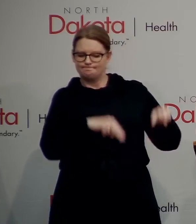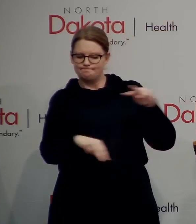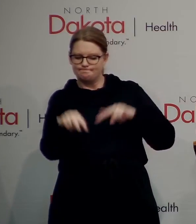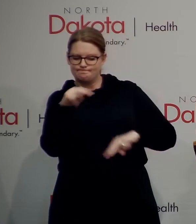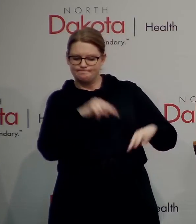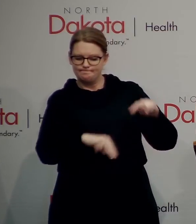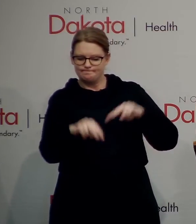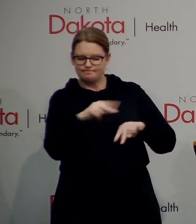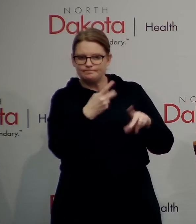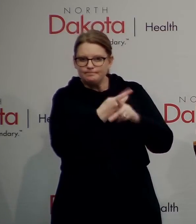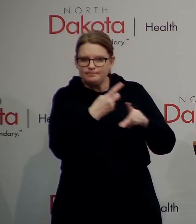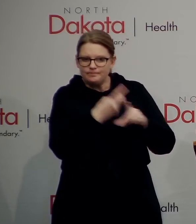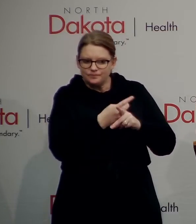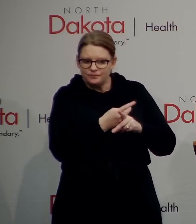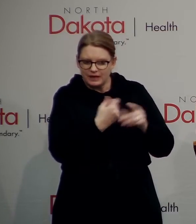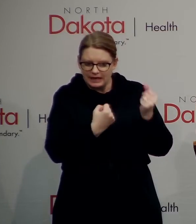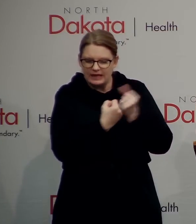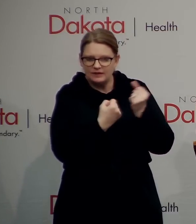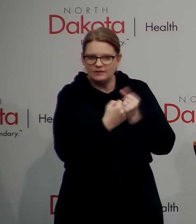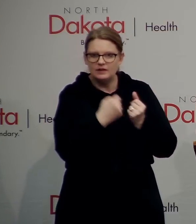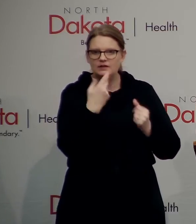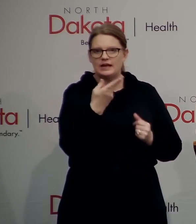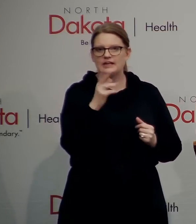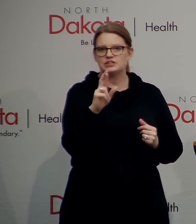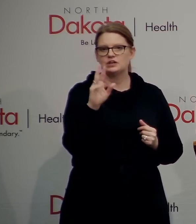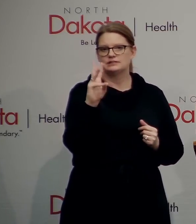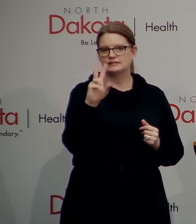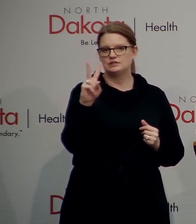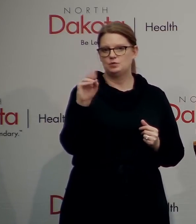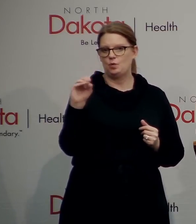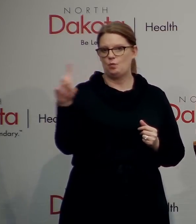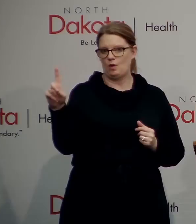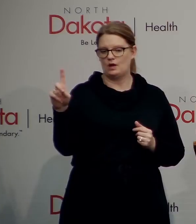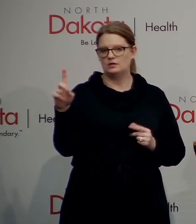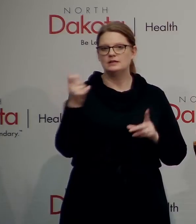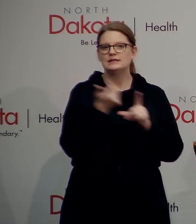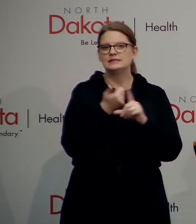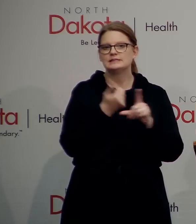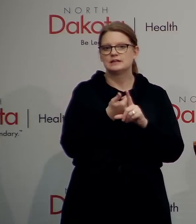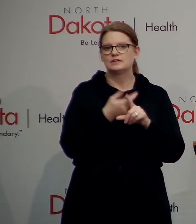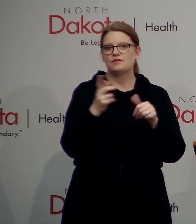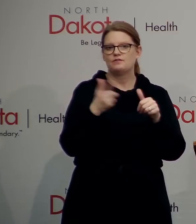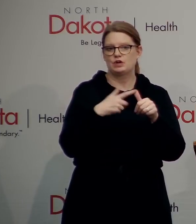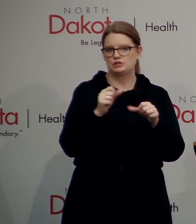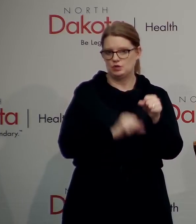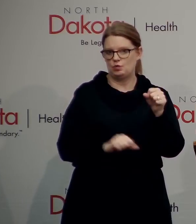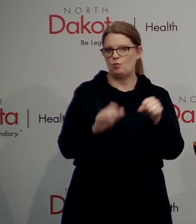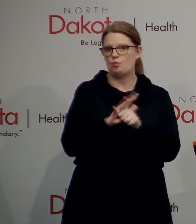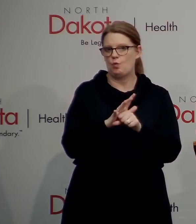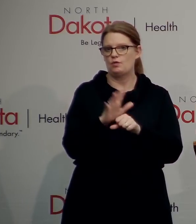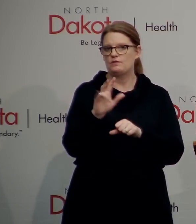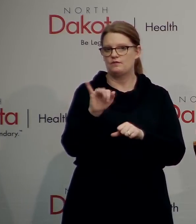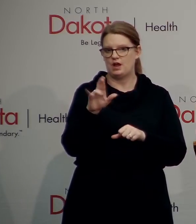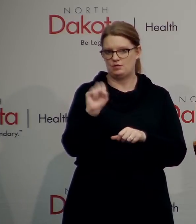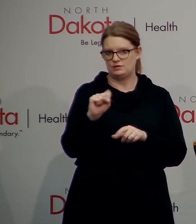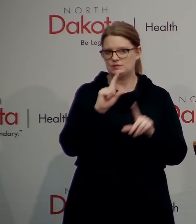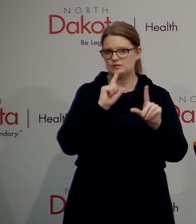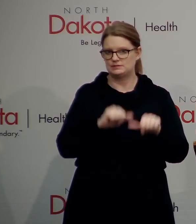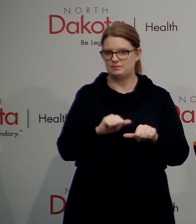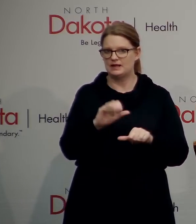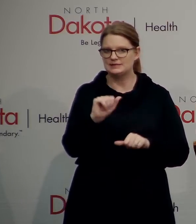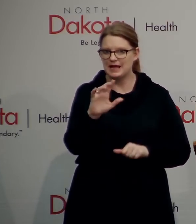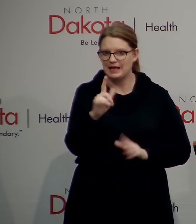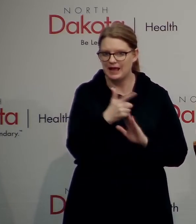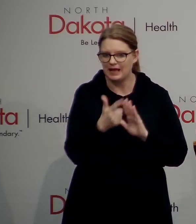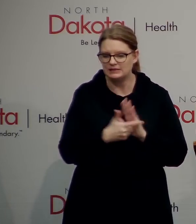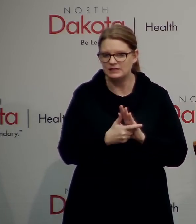and advocating for the passage of H.R. 6201, which is the first Coronavirus Response Act. I visited